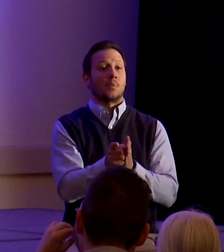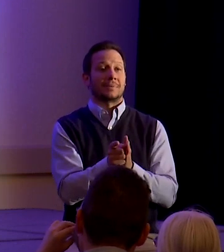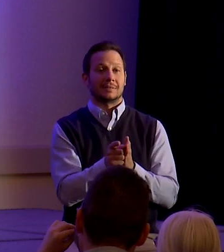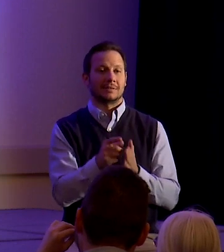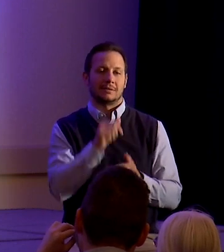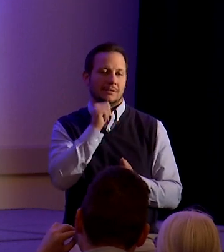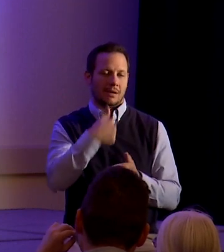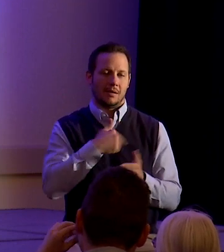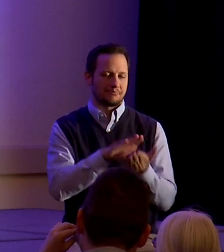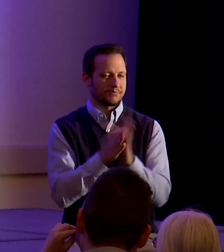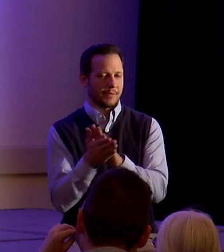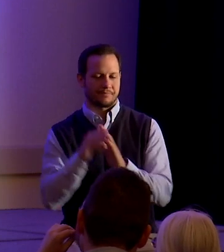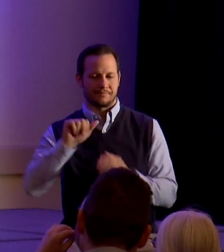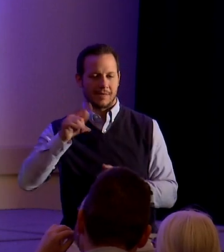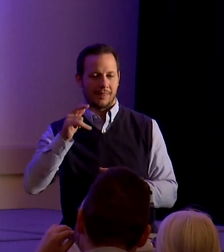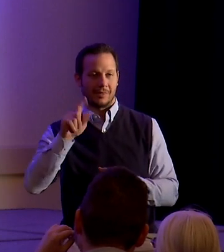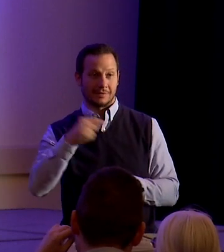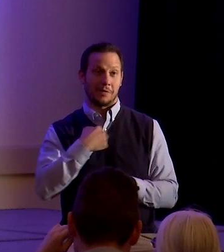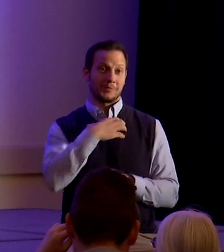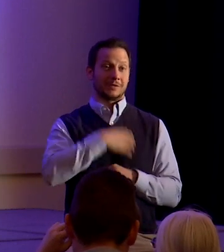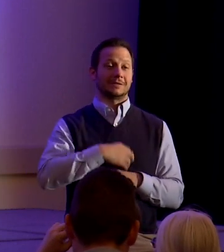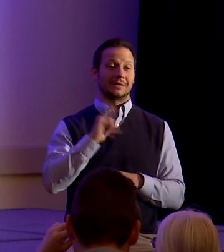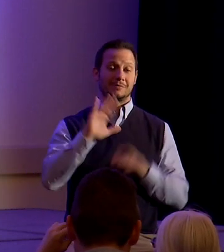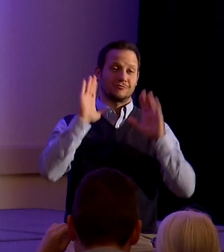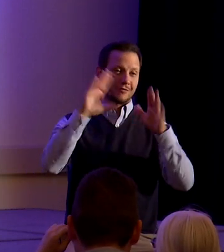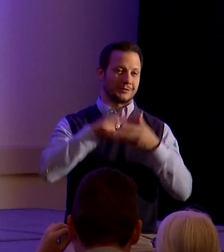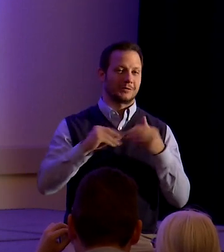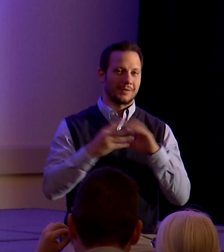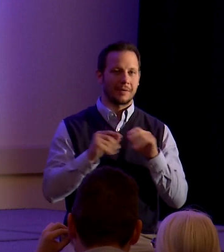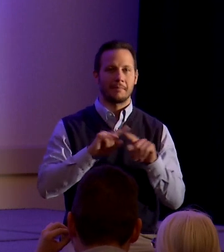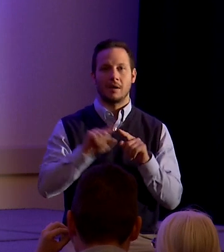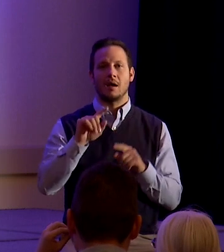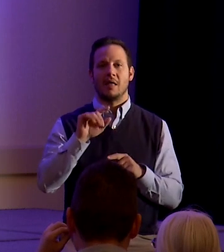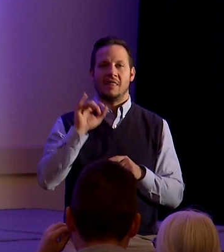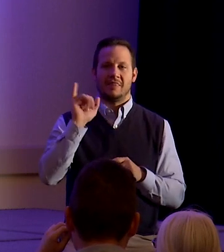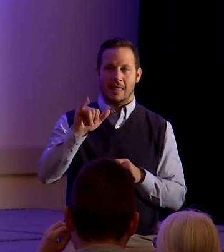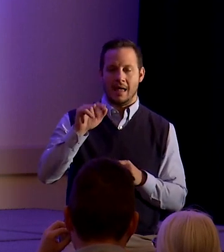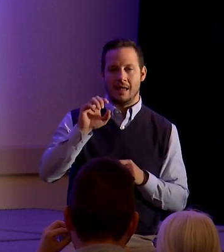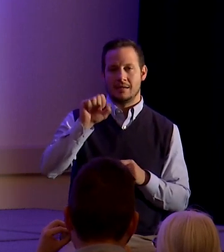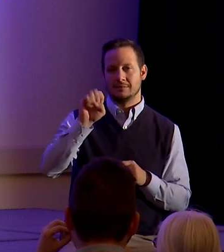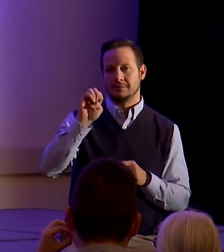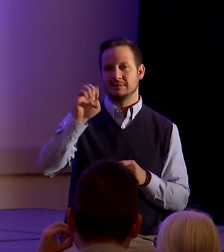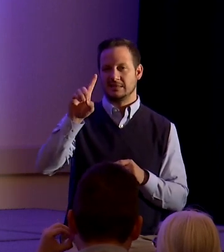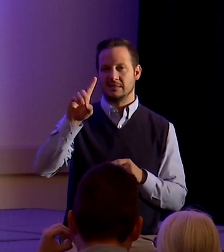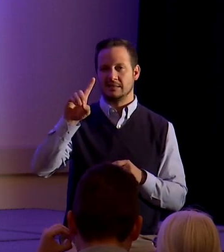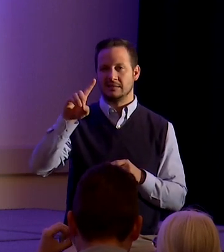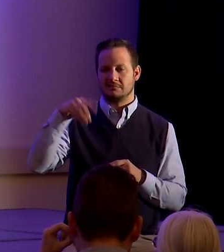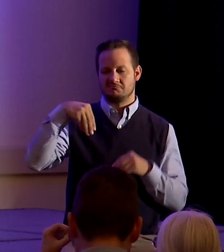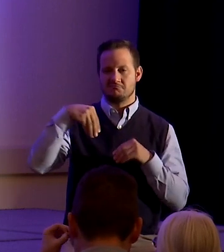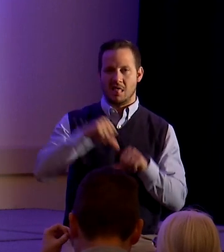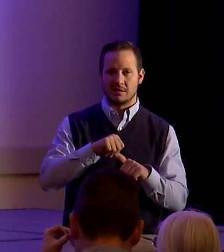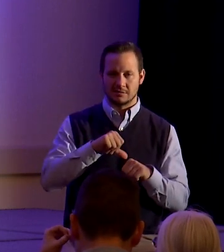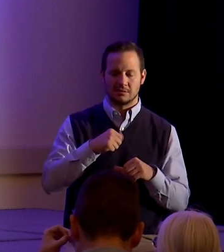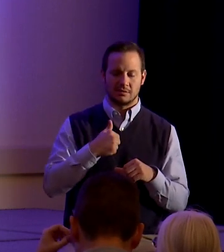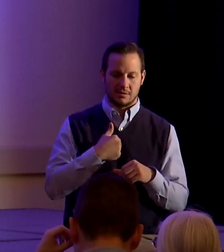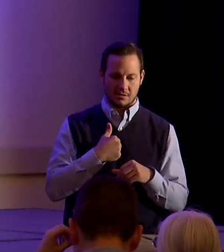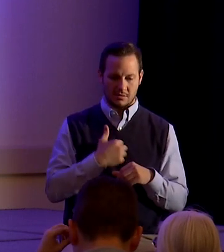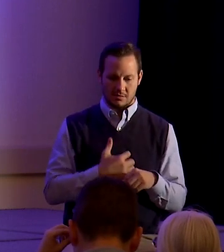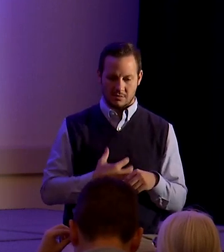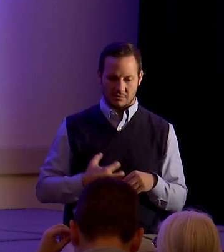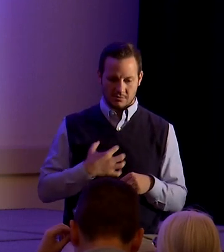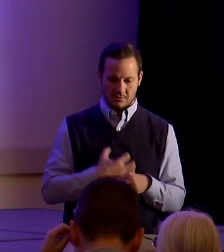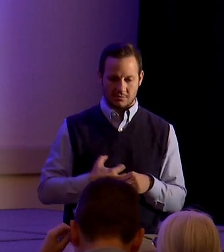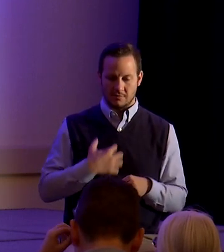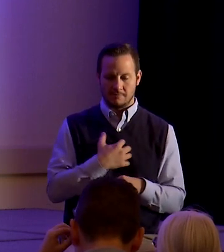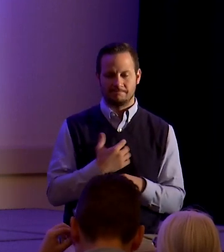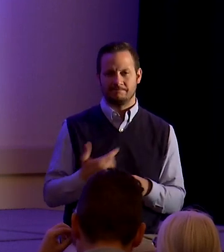was, but that was not the moment I became an atheist. It was the moment the seed was planted, and I realized that something wasn't right. I wasn't